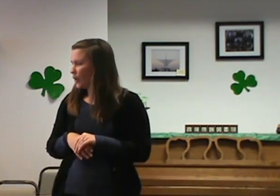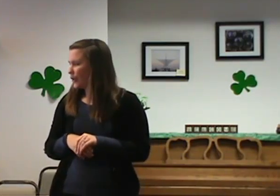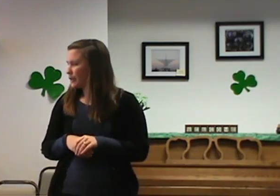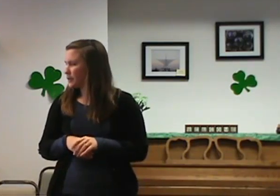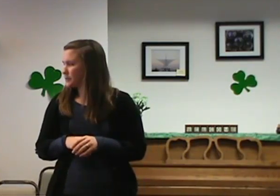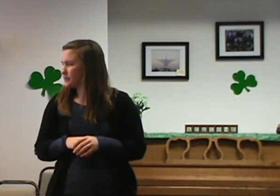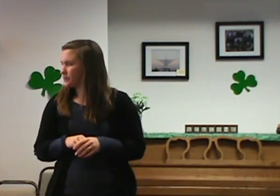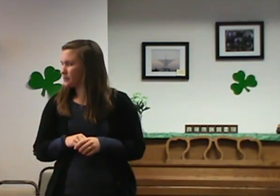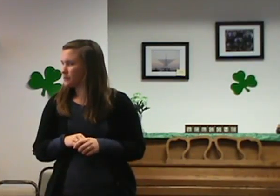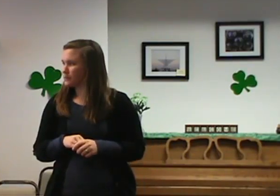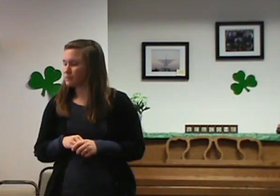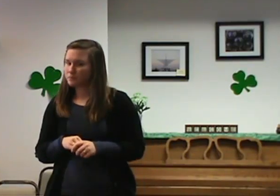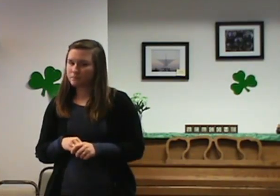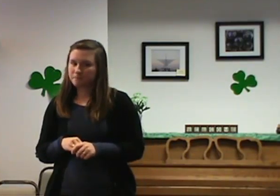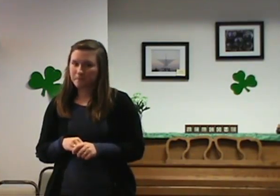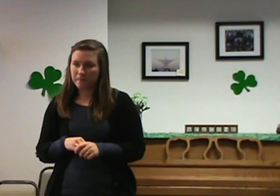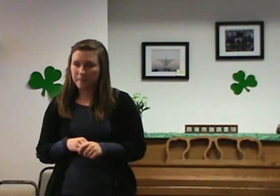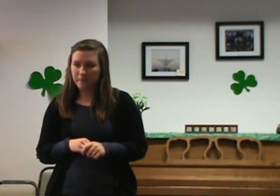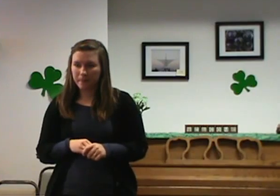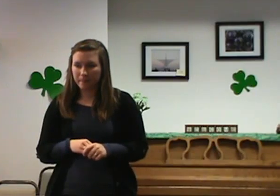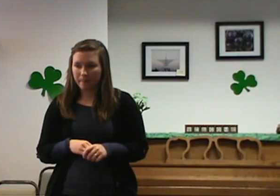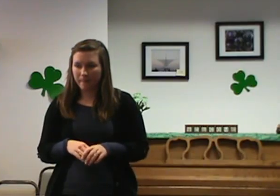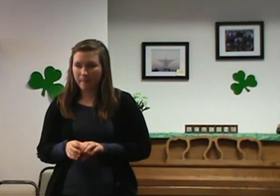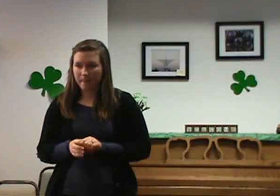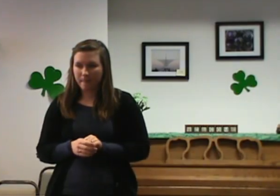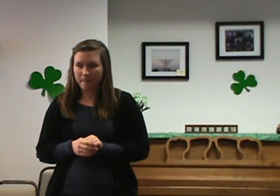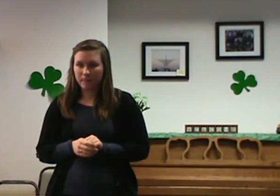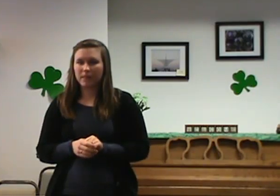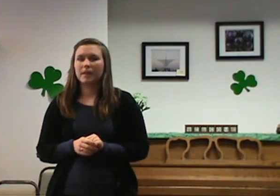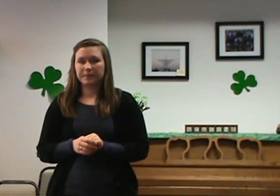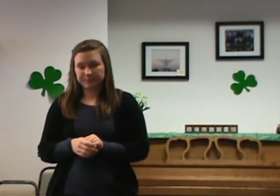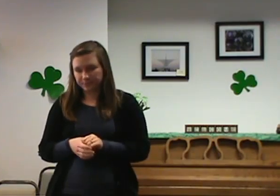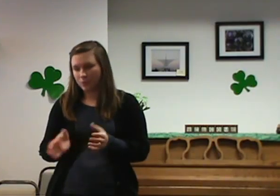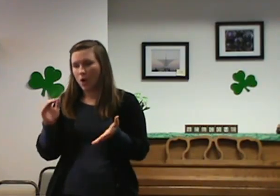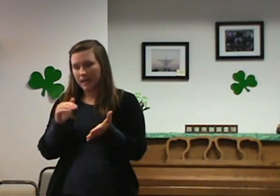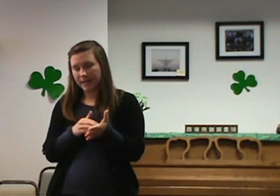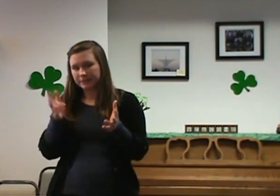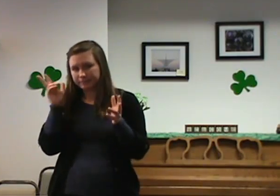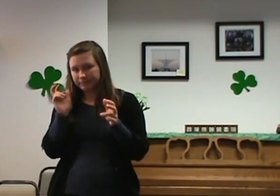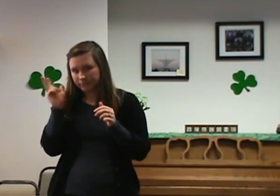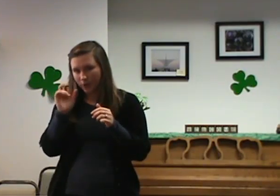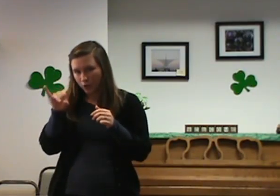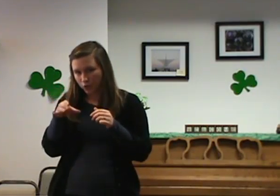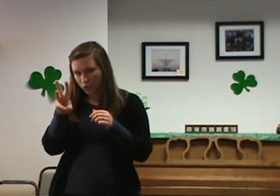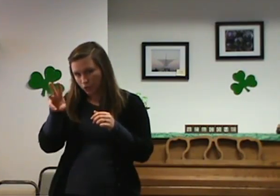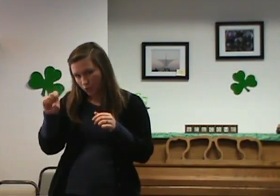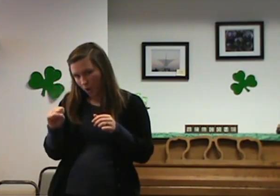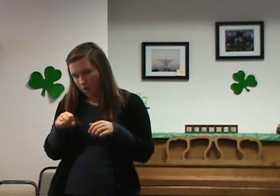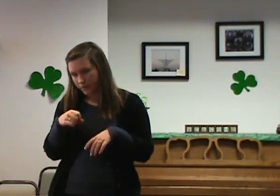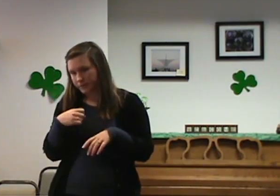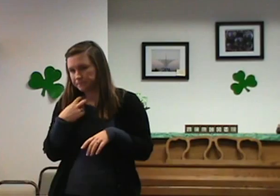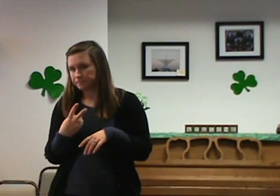14.0.1534. And that's the JAWS, and that you have also. Mm-hmm. Okay. So the other